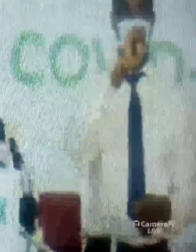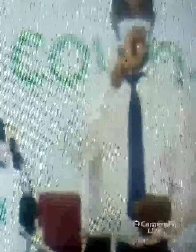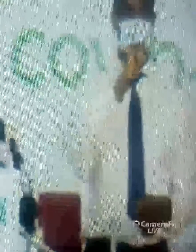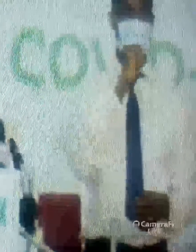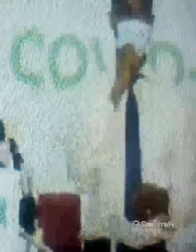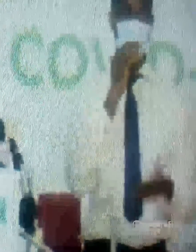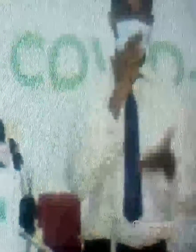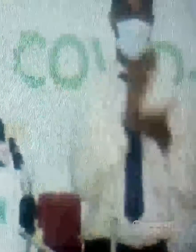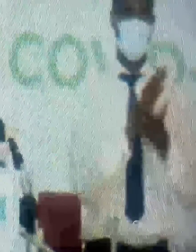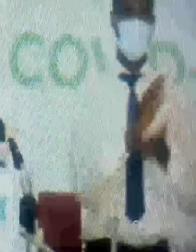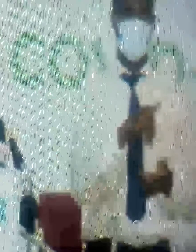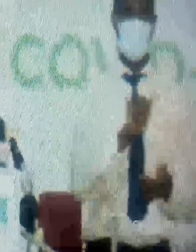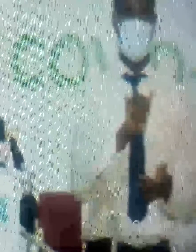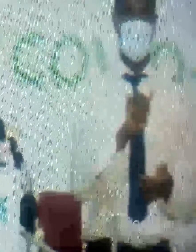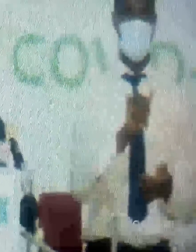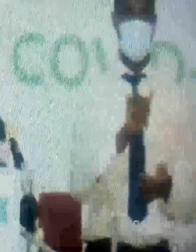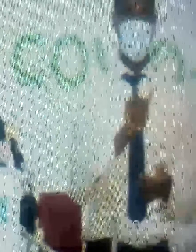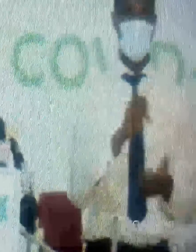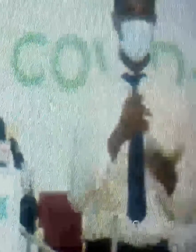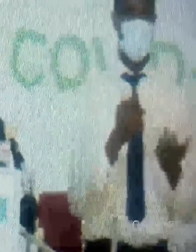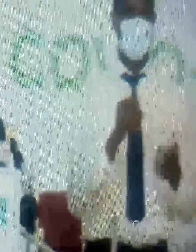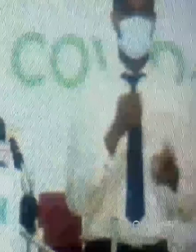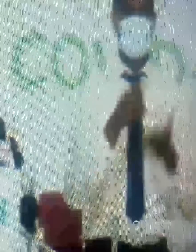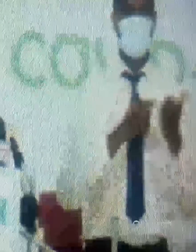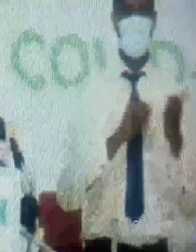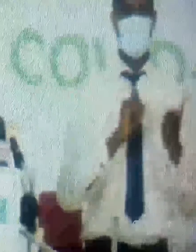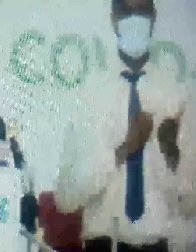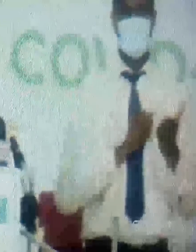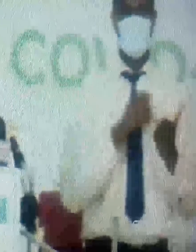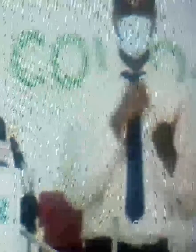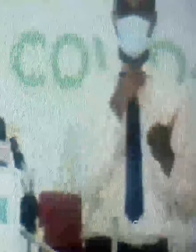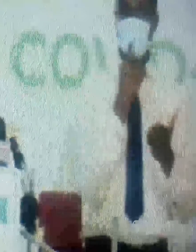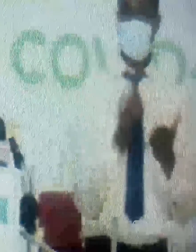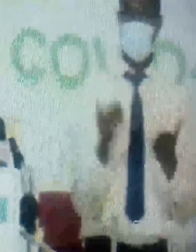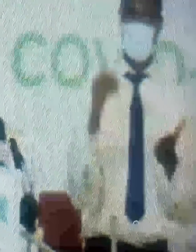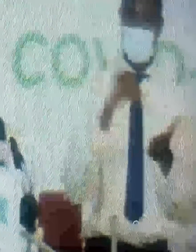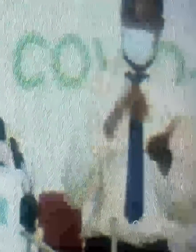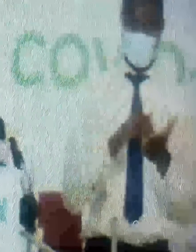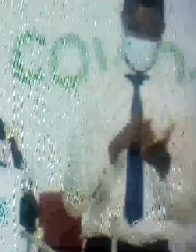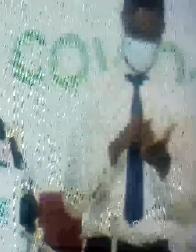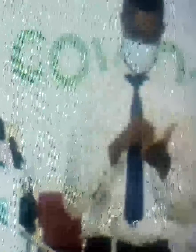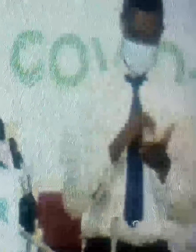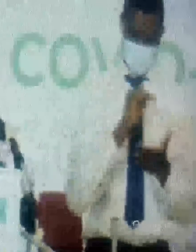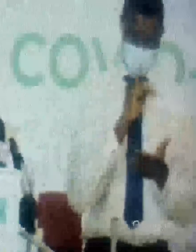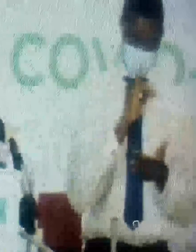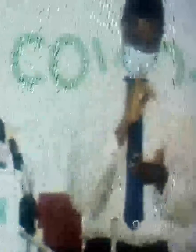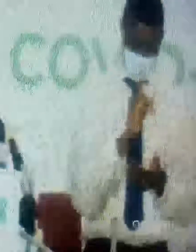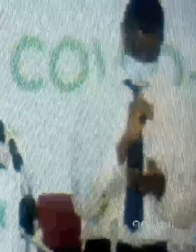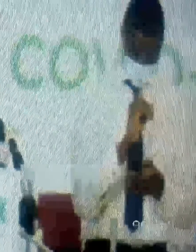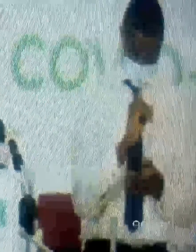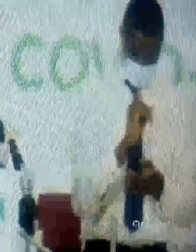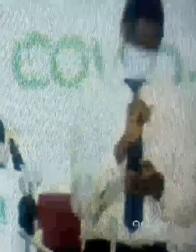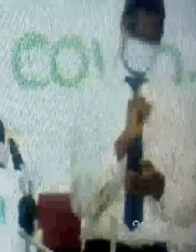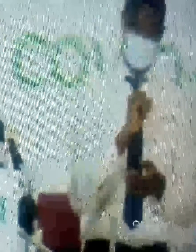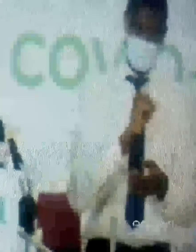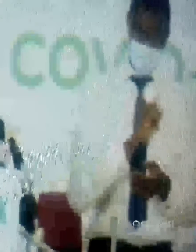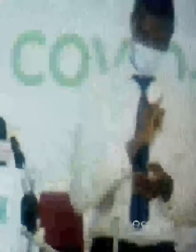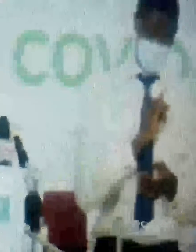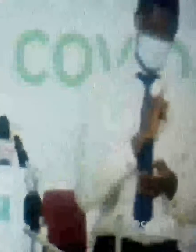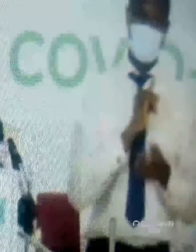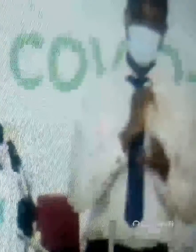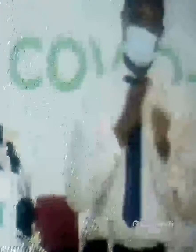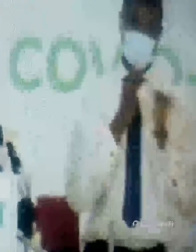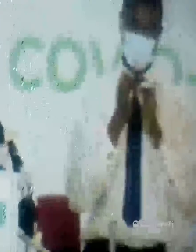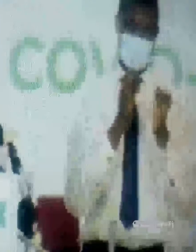upside of numbers. What I said this evening is, I said it's very